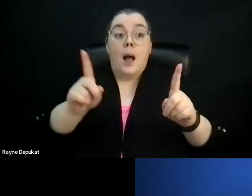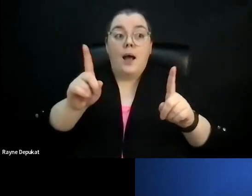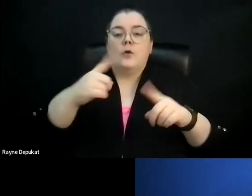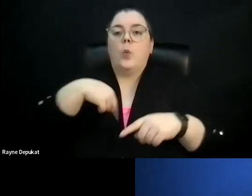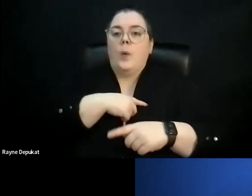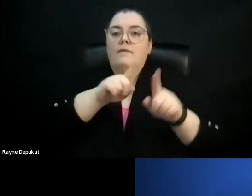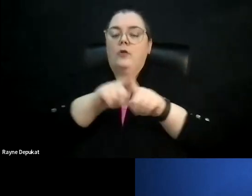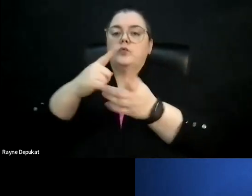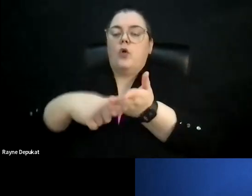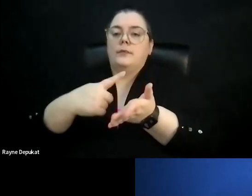DCYF.